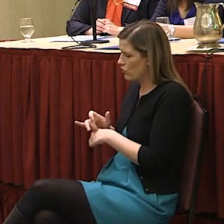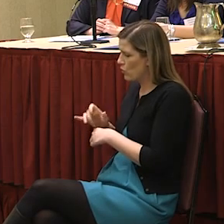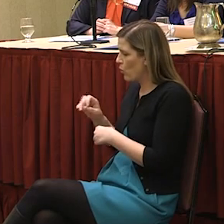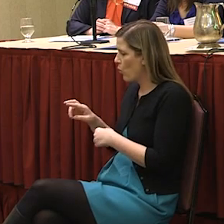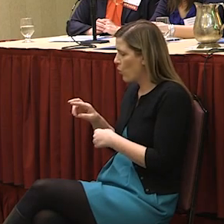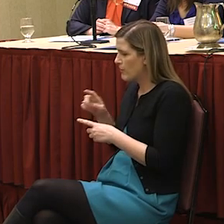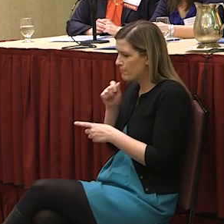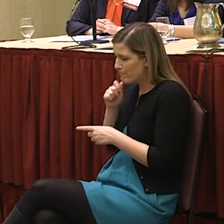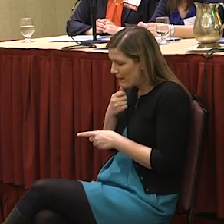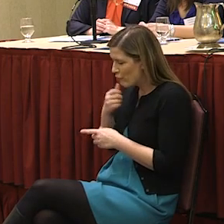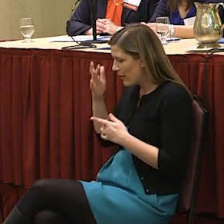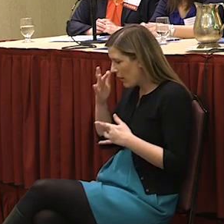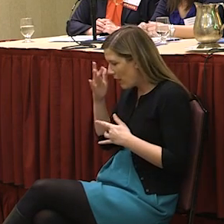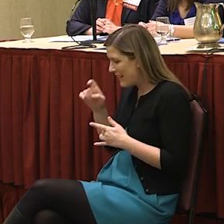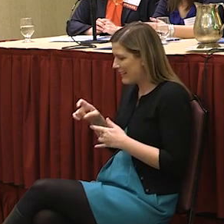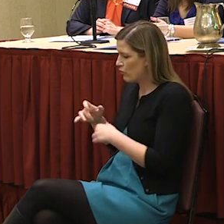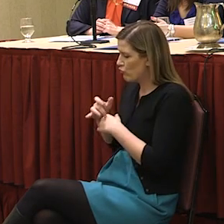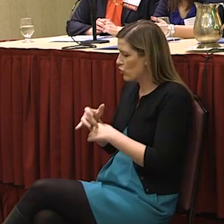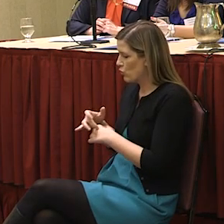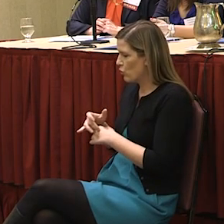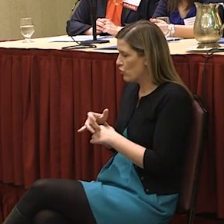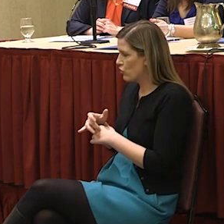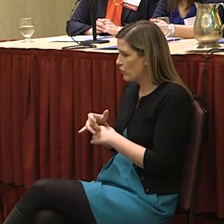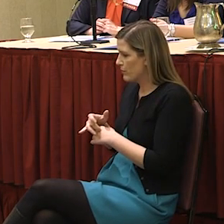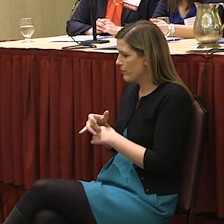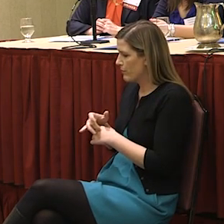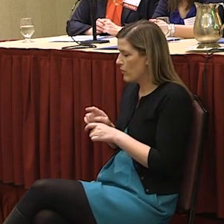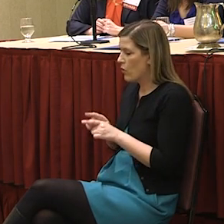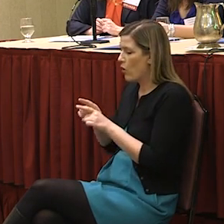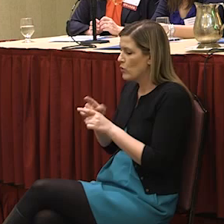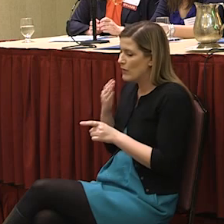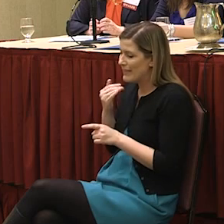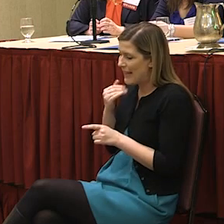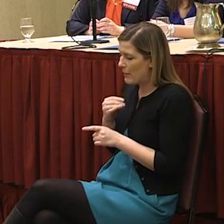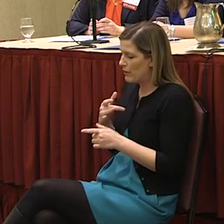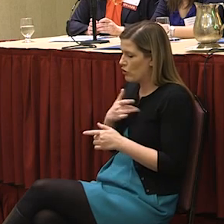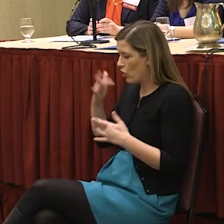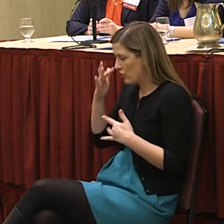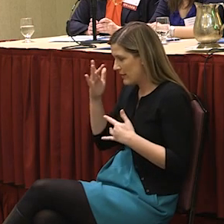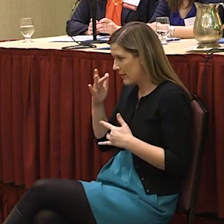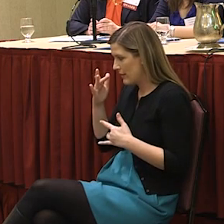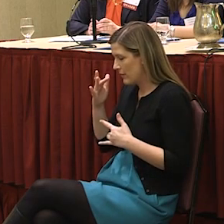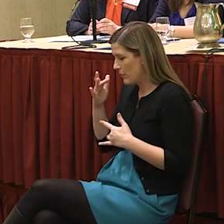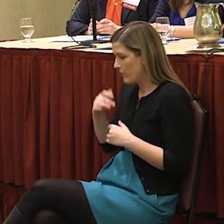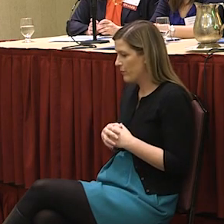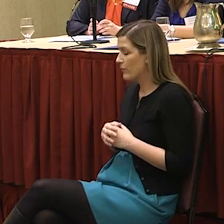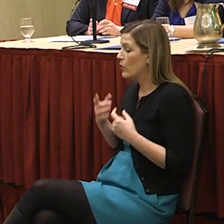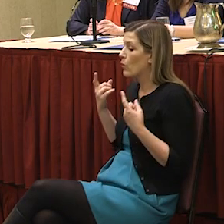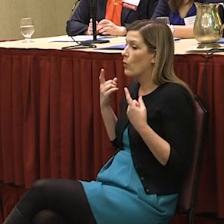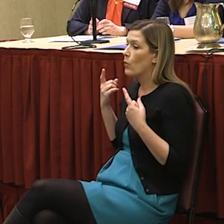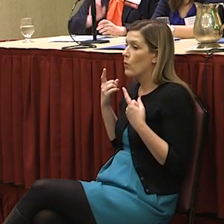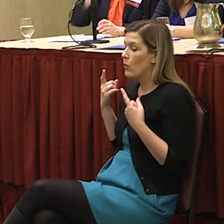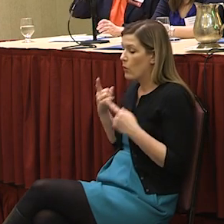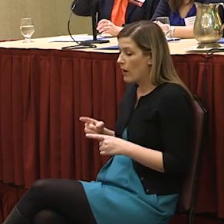Or suffering and need resource, and maybe not necessarily disabled, but also diabetes and heart disease. So what ended up happening is